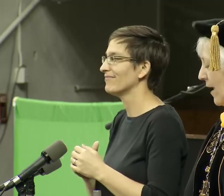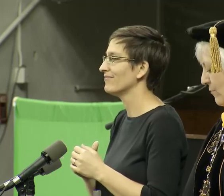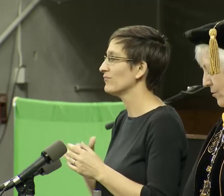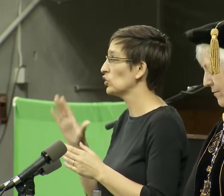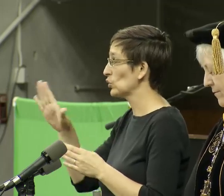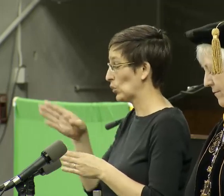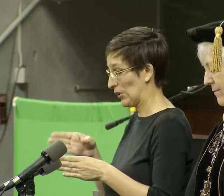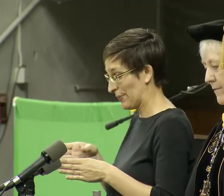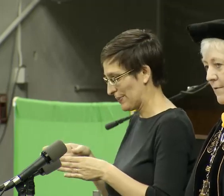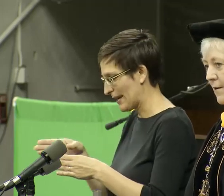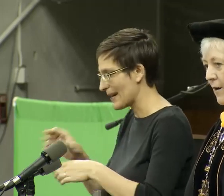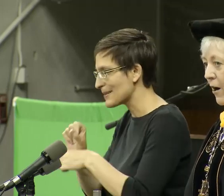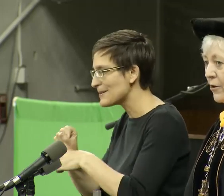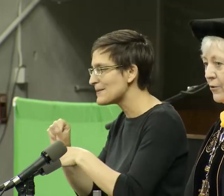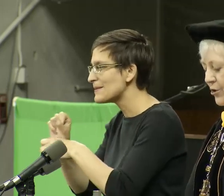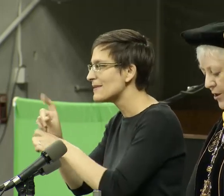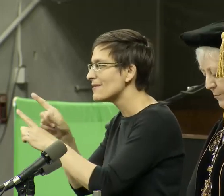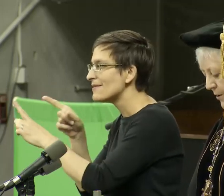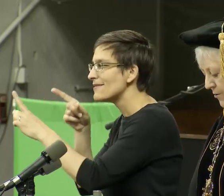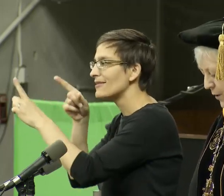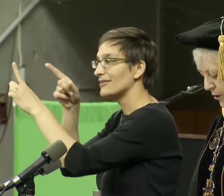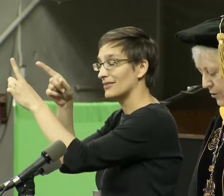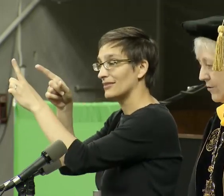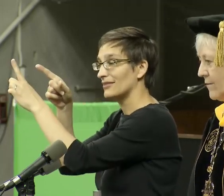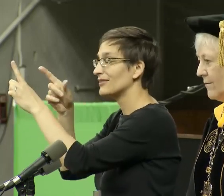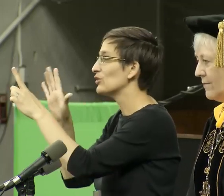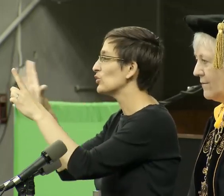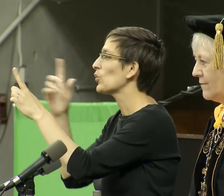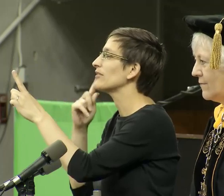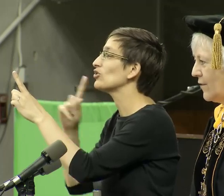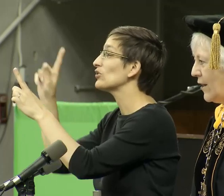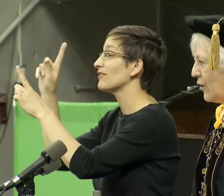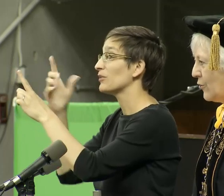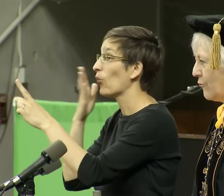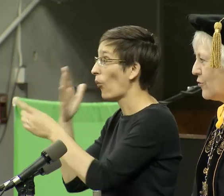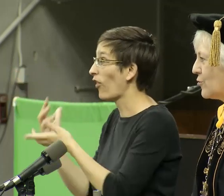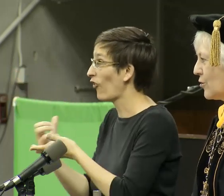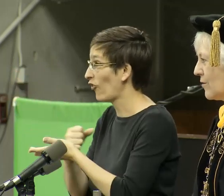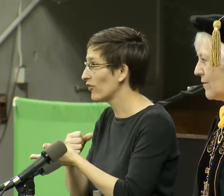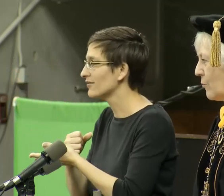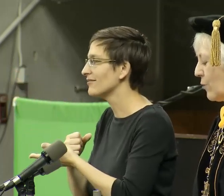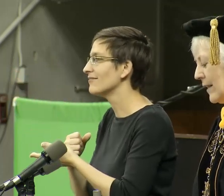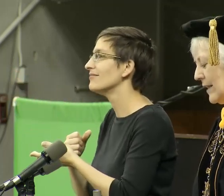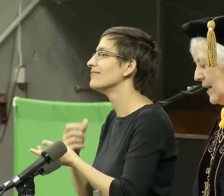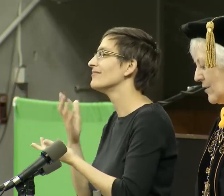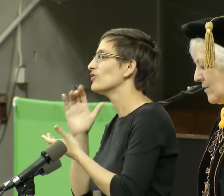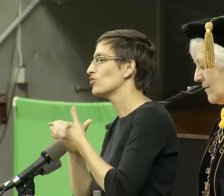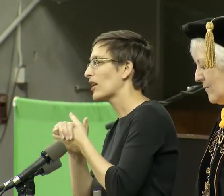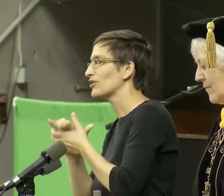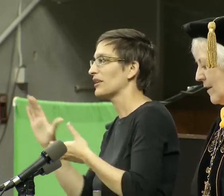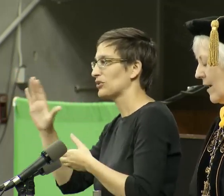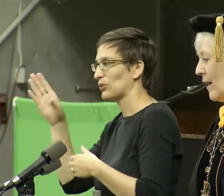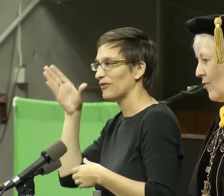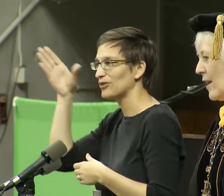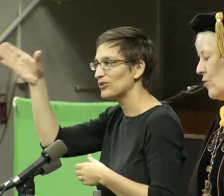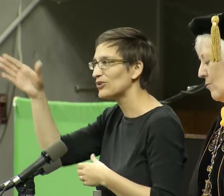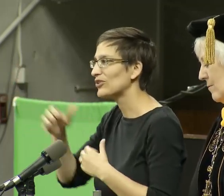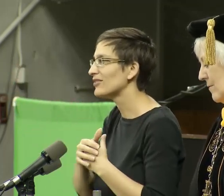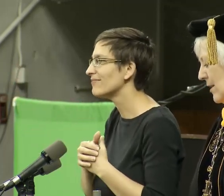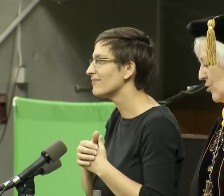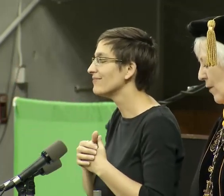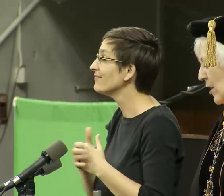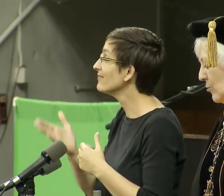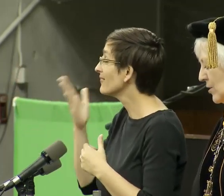hard traveled, on your achievements well earned, and on your future brightly lit. And thank